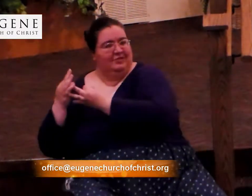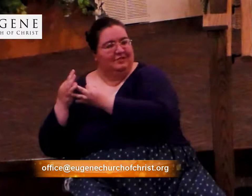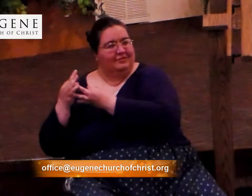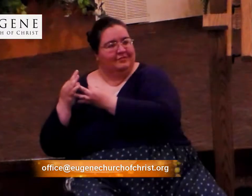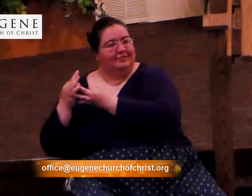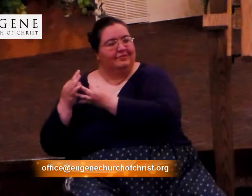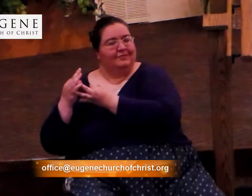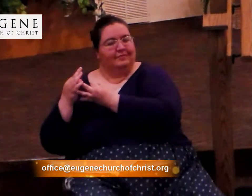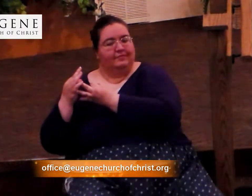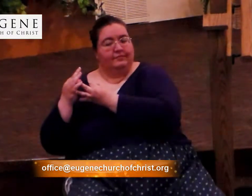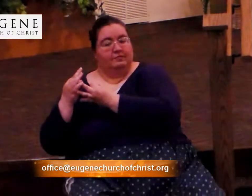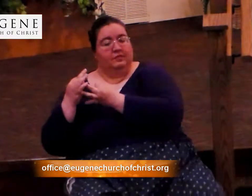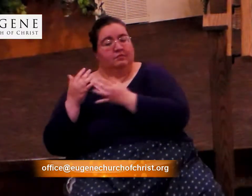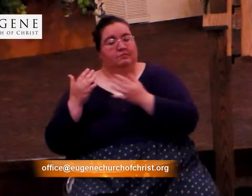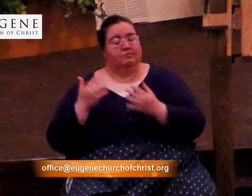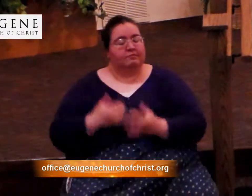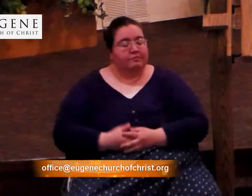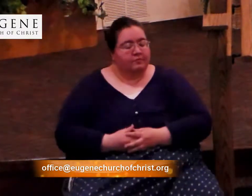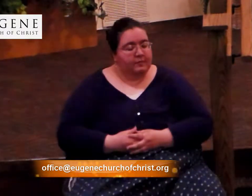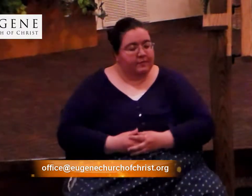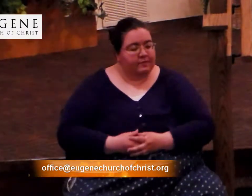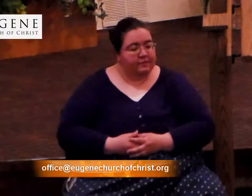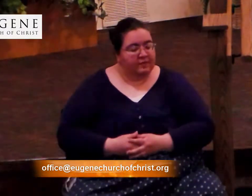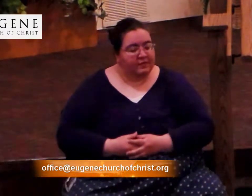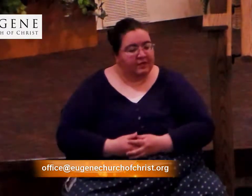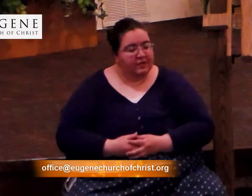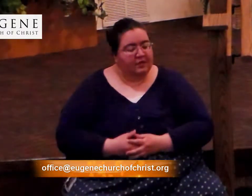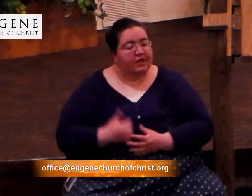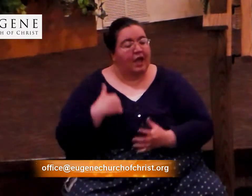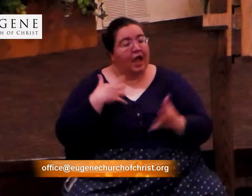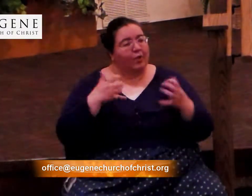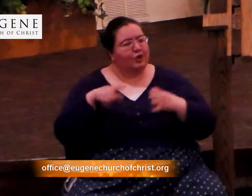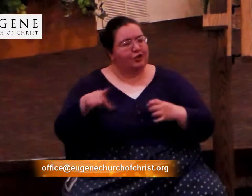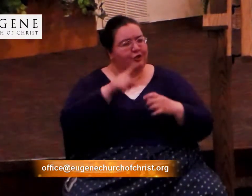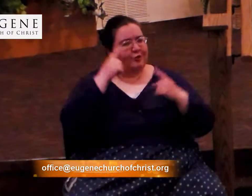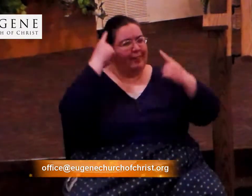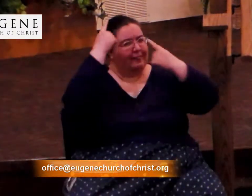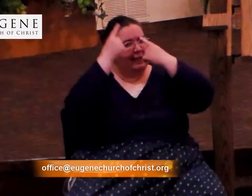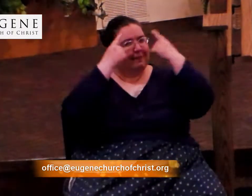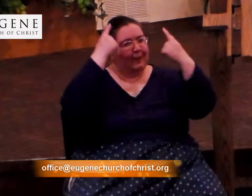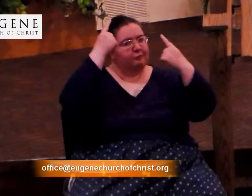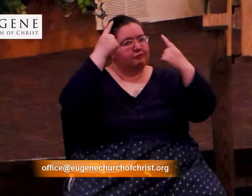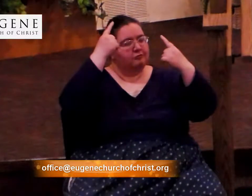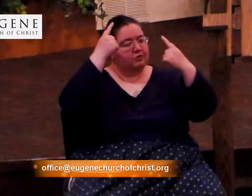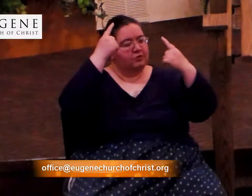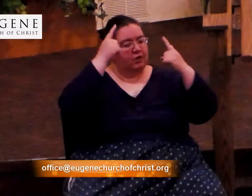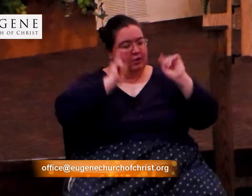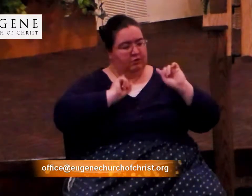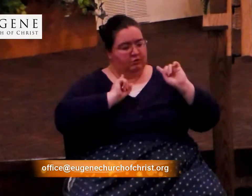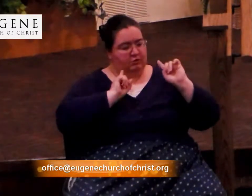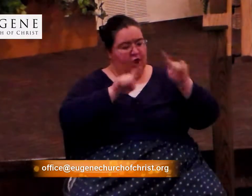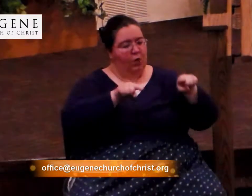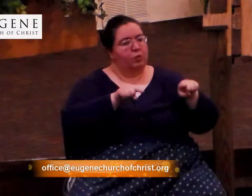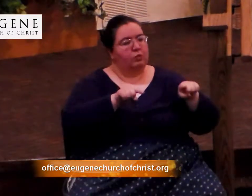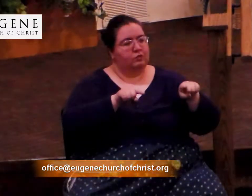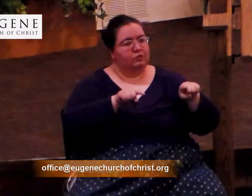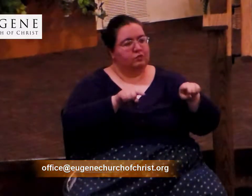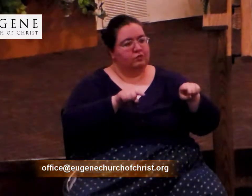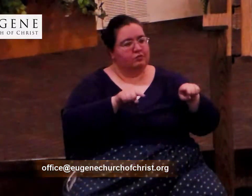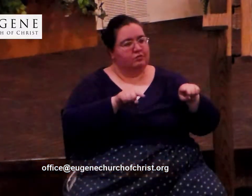as we close, I want you to think about the go of Abraham. Because if you're anything like me,